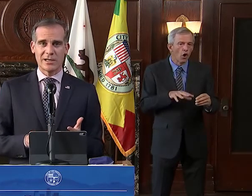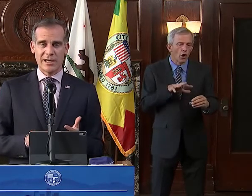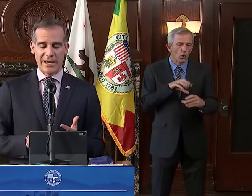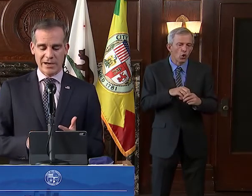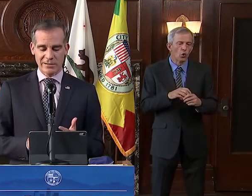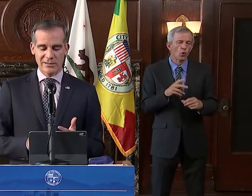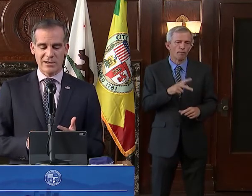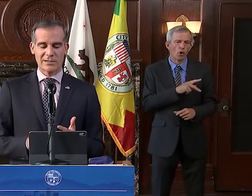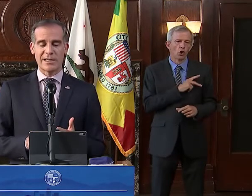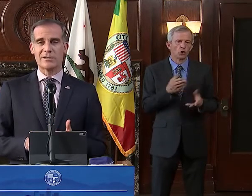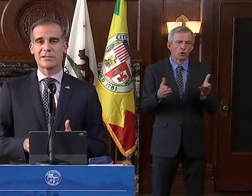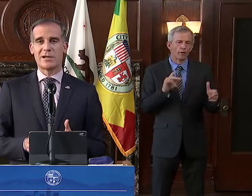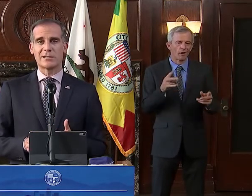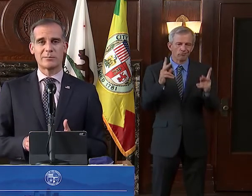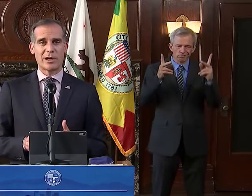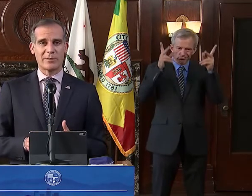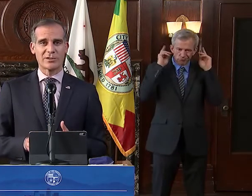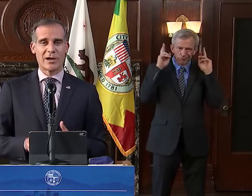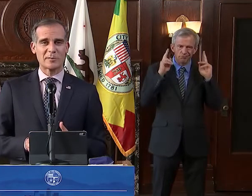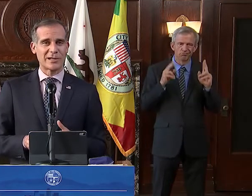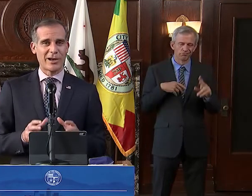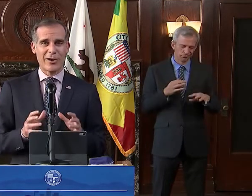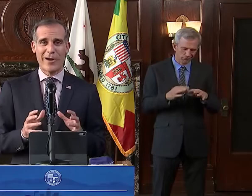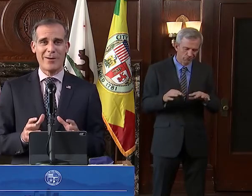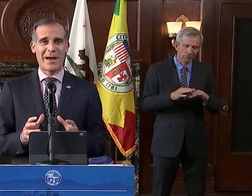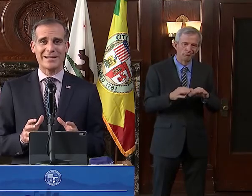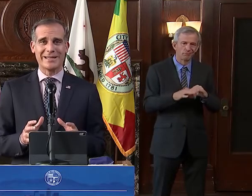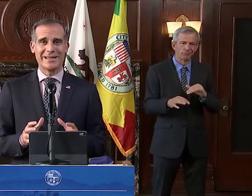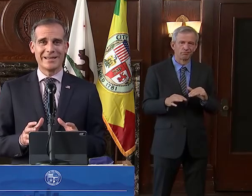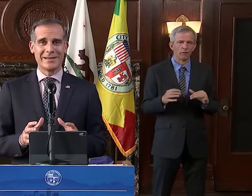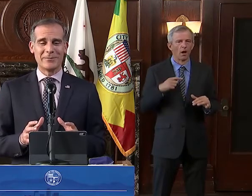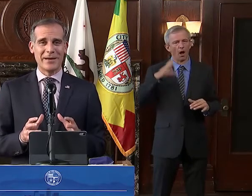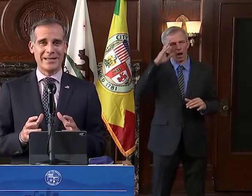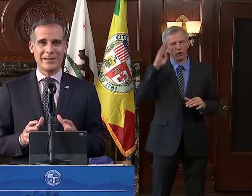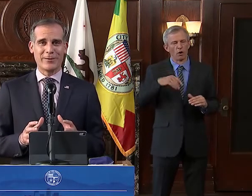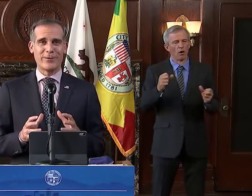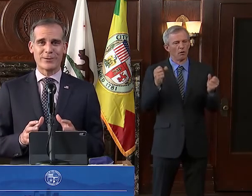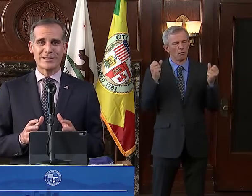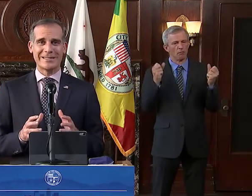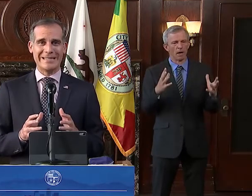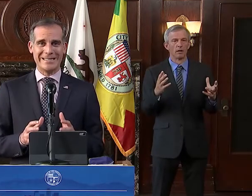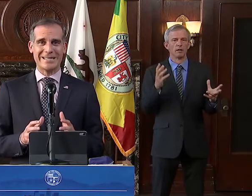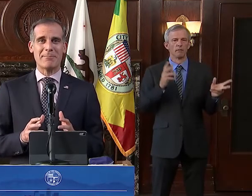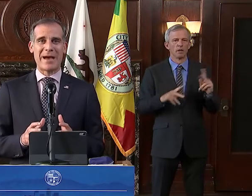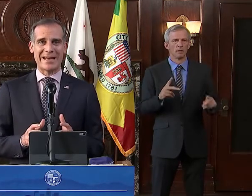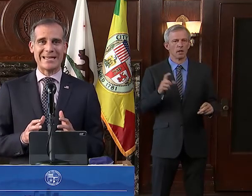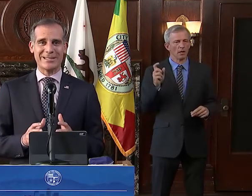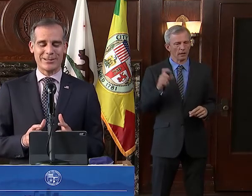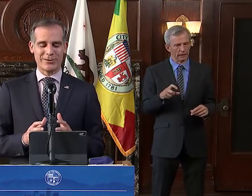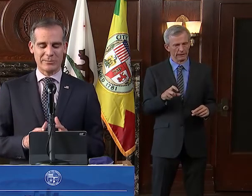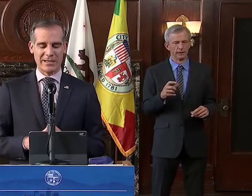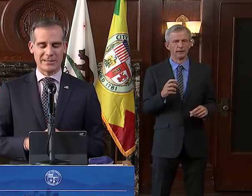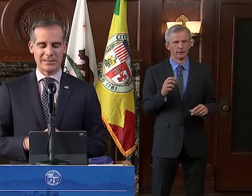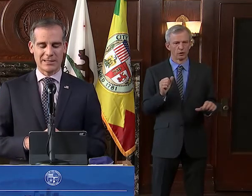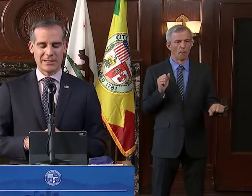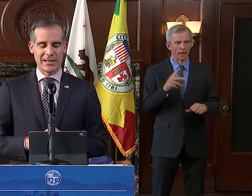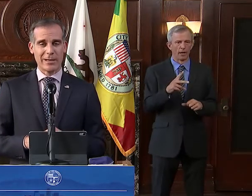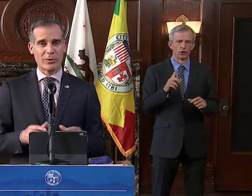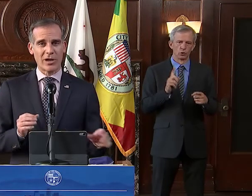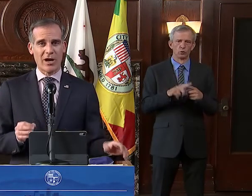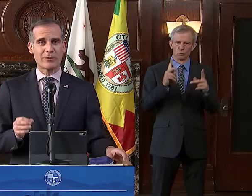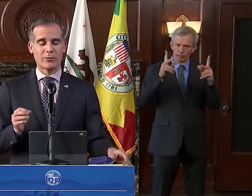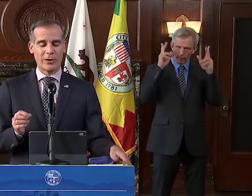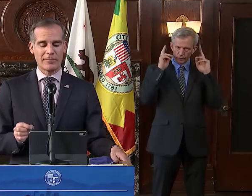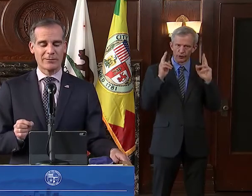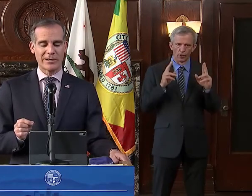as hair salons, nail salons, and barber shops, and I know how badly many folks need to get back into those spaces. And